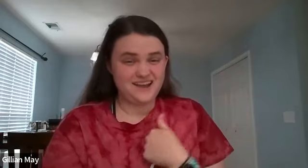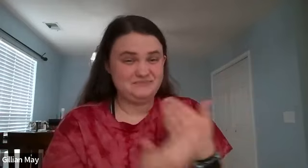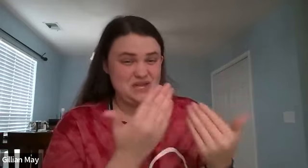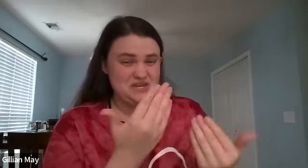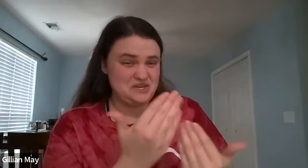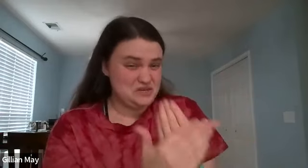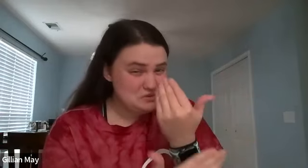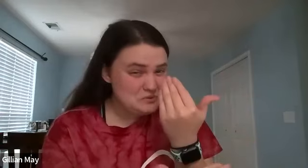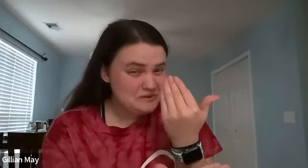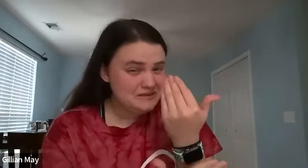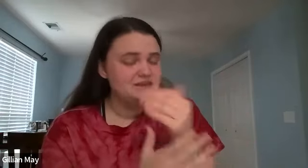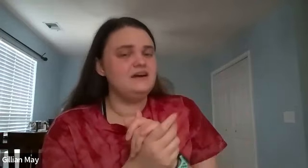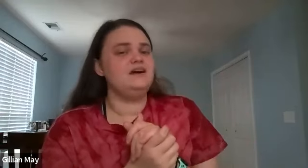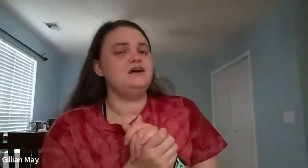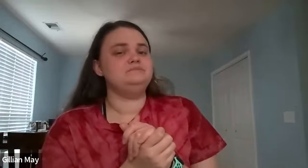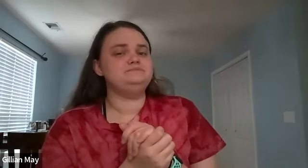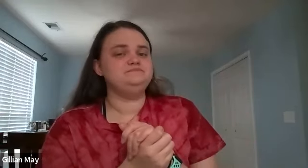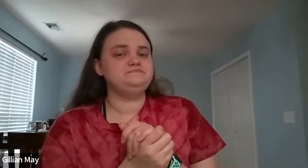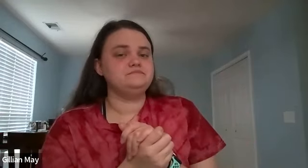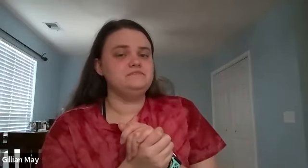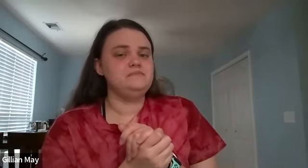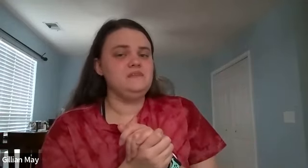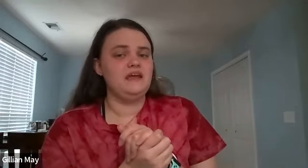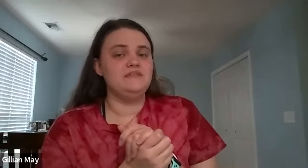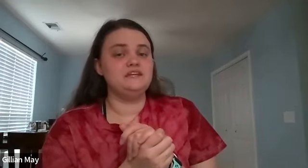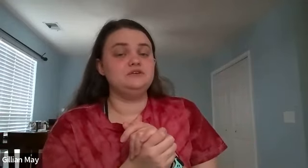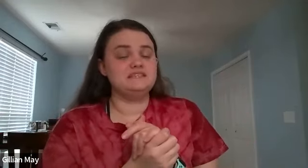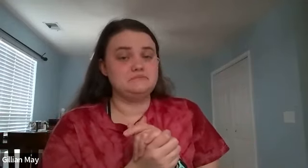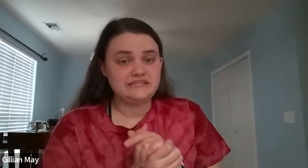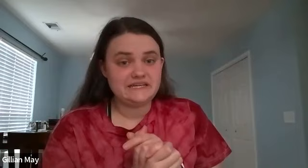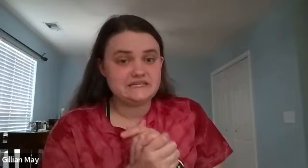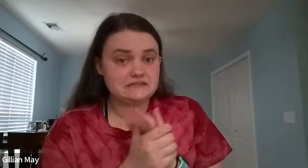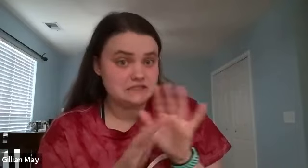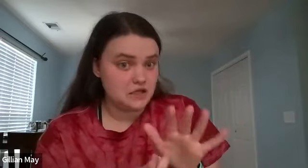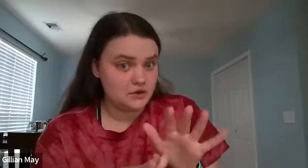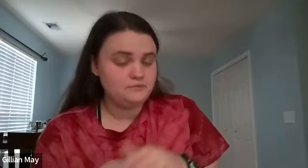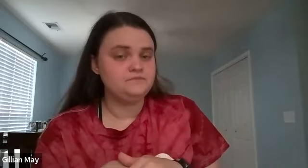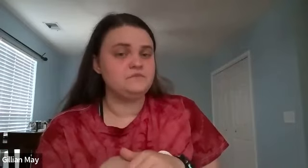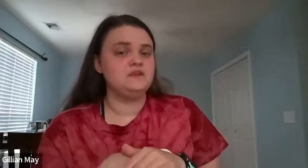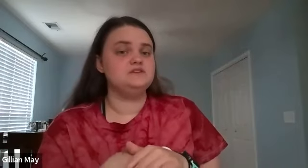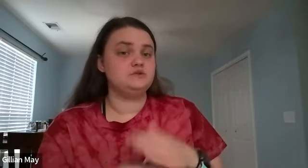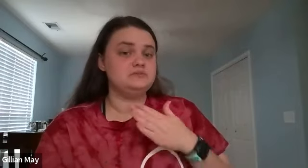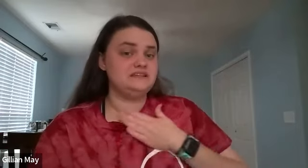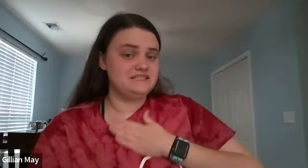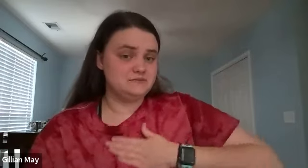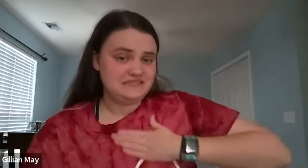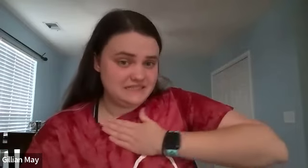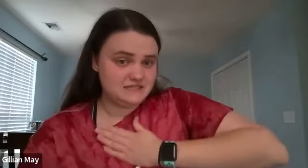I'm new. And then you could say please slow. So please is please,